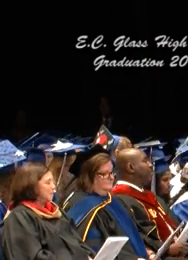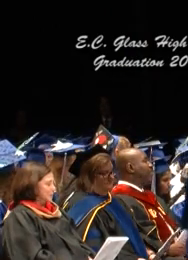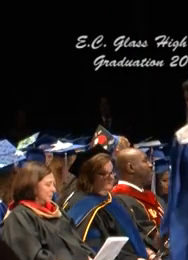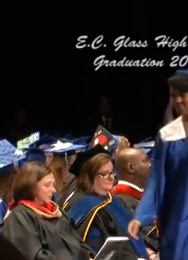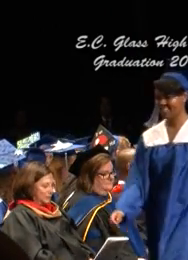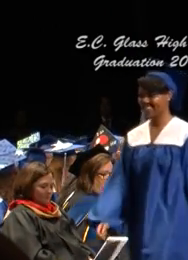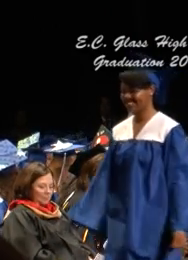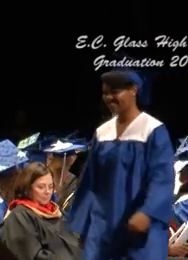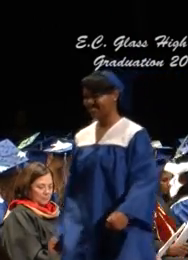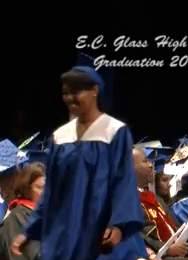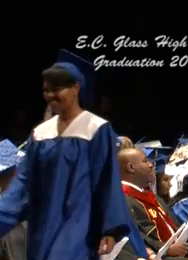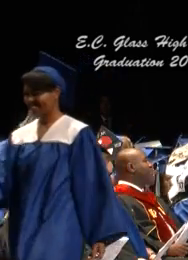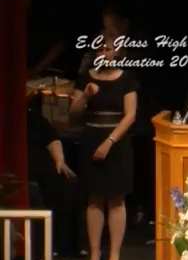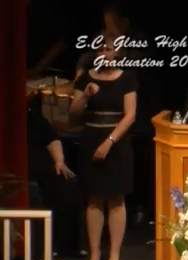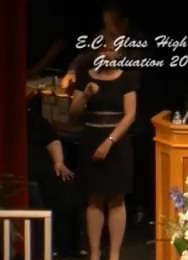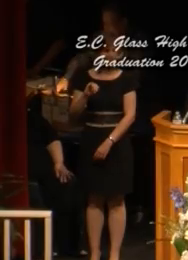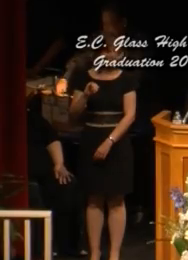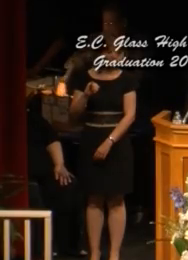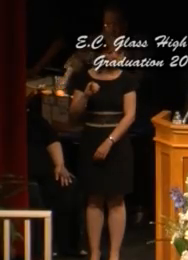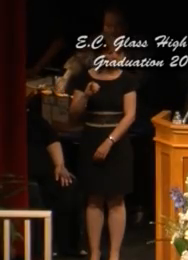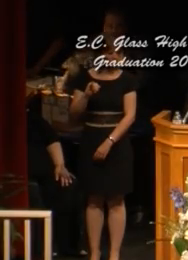Jelani Rashad Ligon.